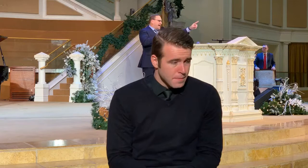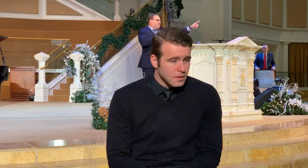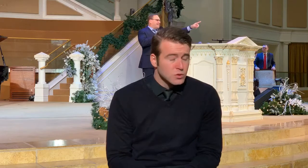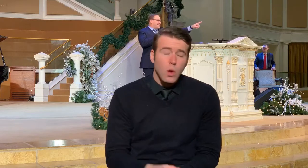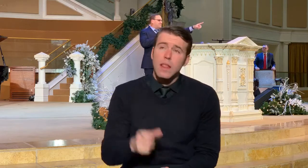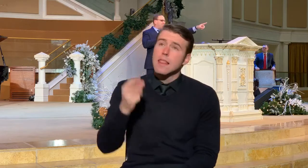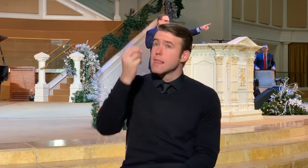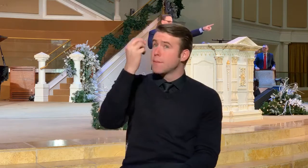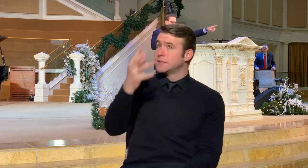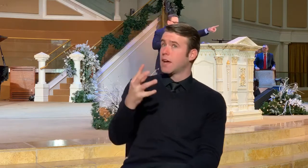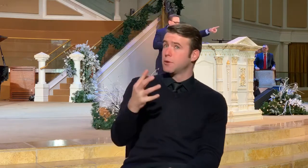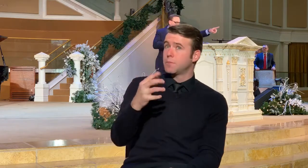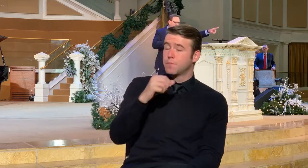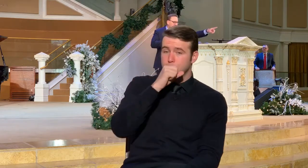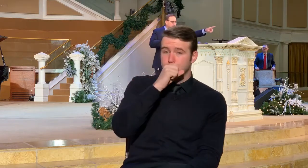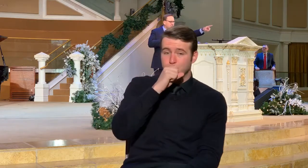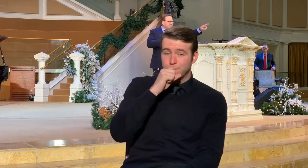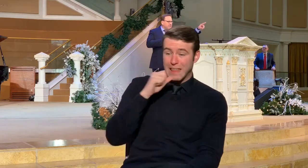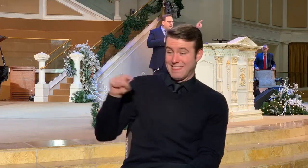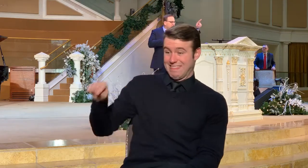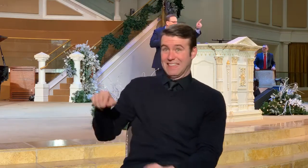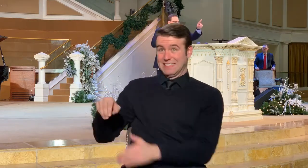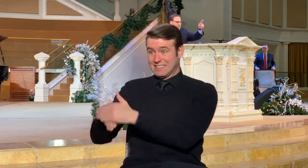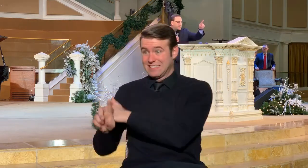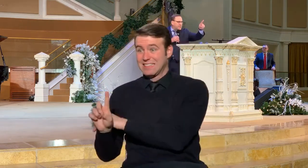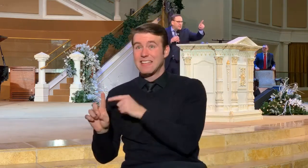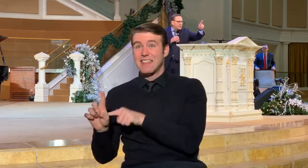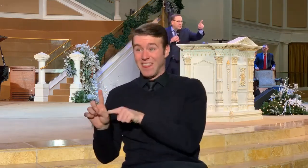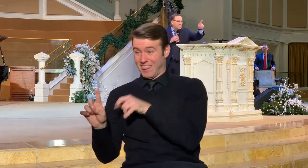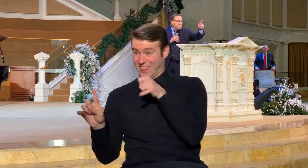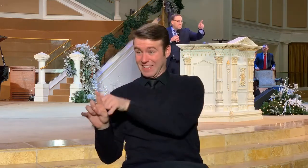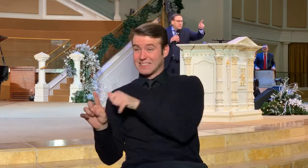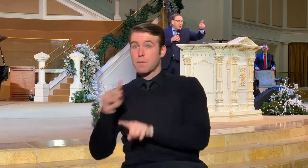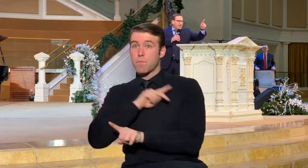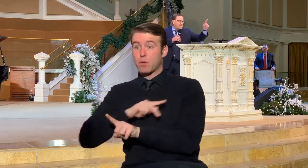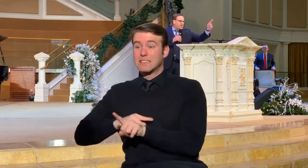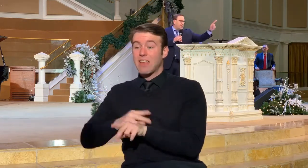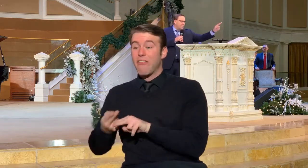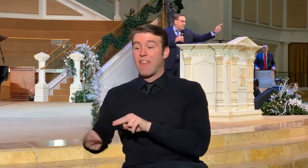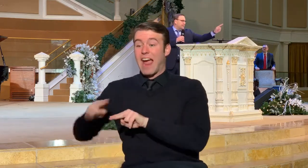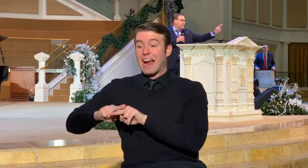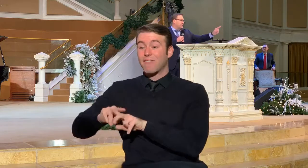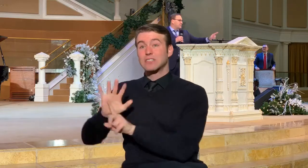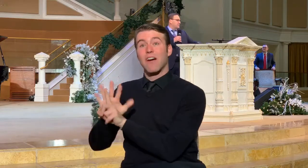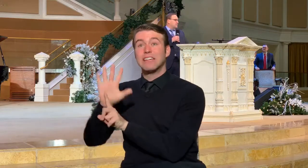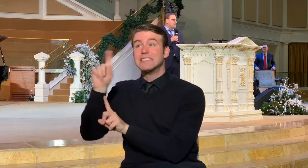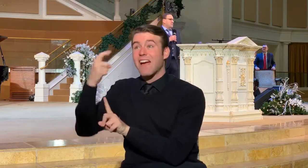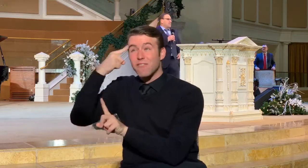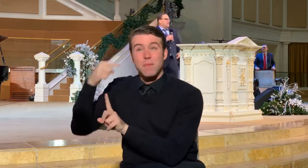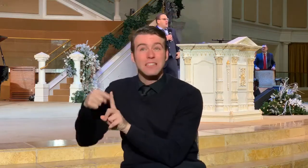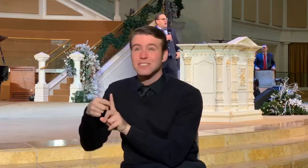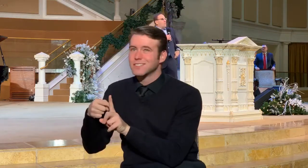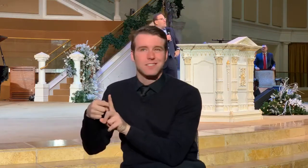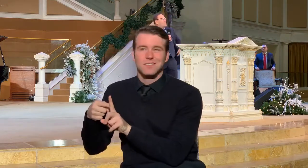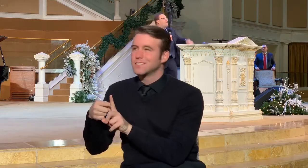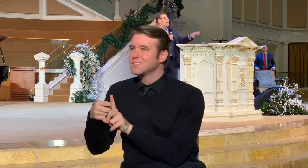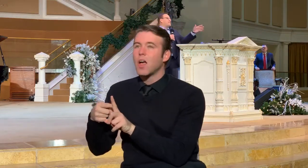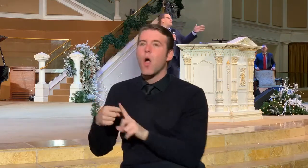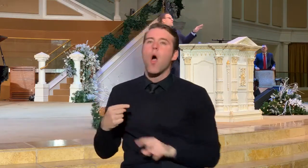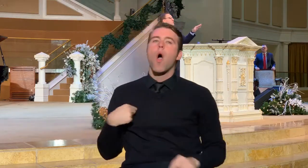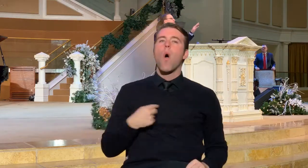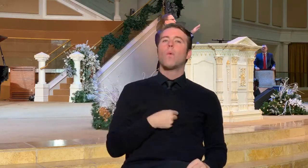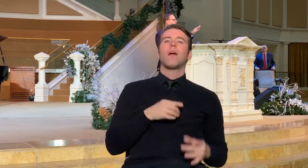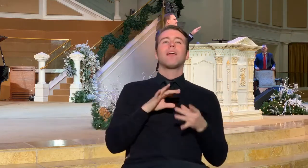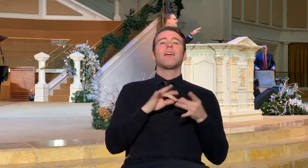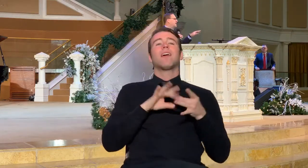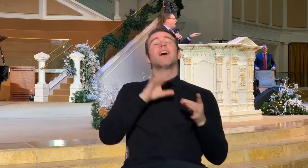So let me tell you about this, friends. The increase of his government. Oh, we make